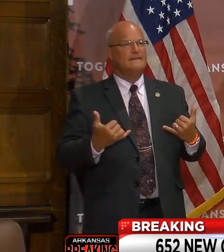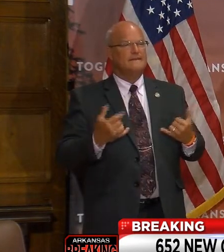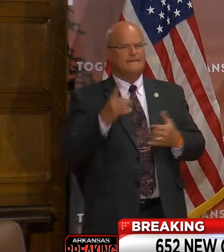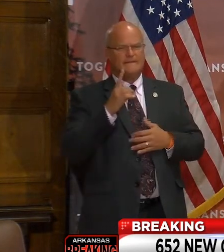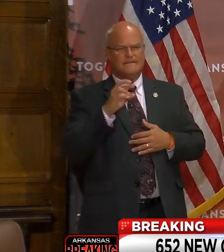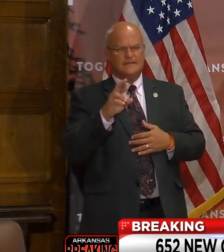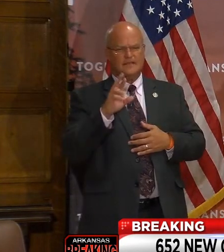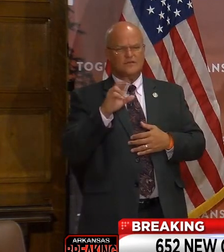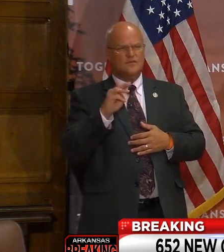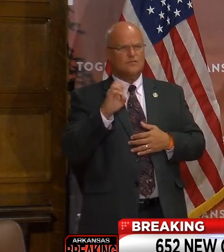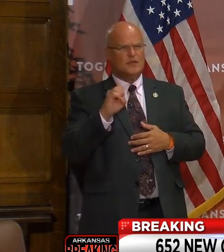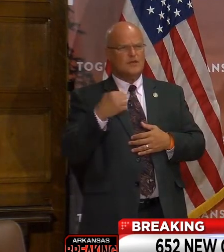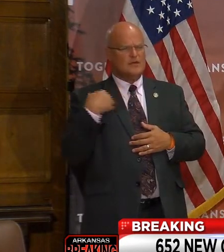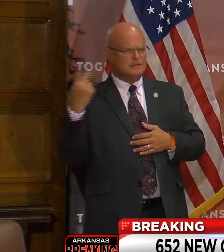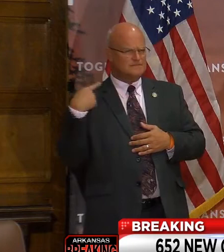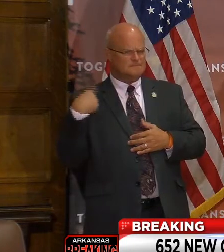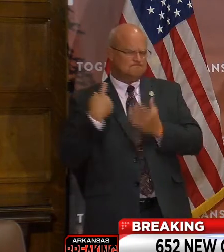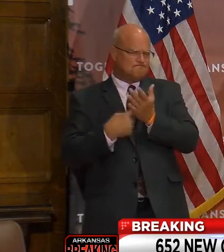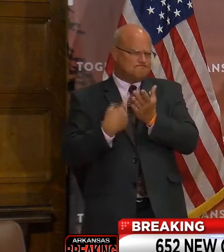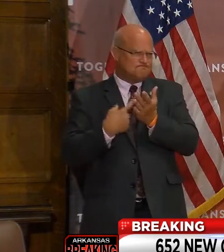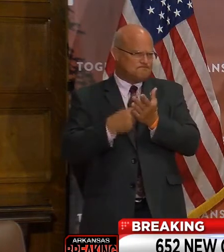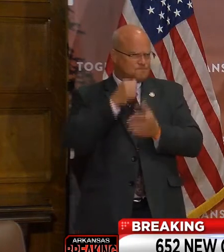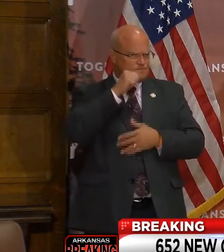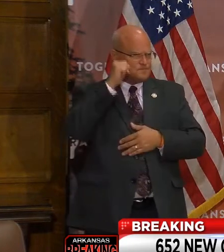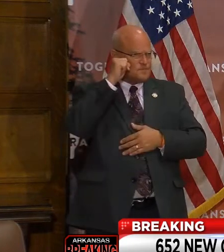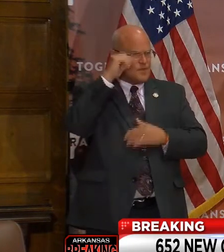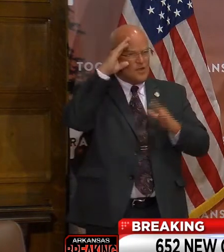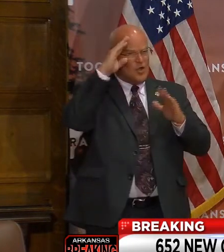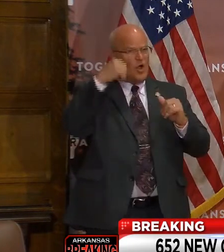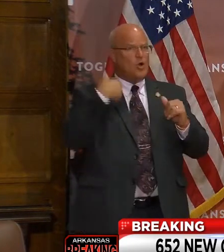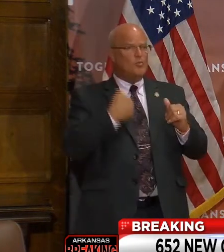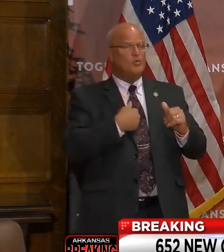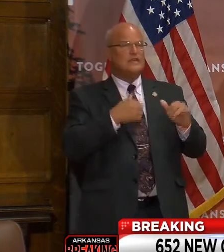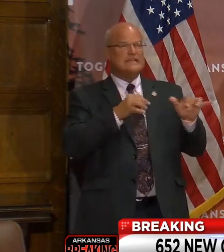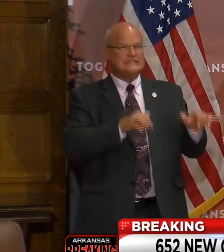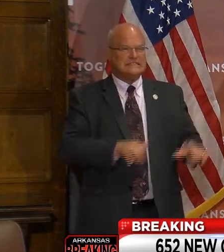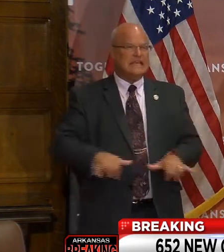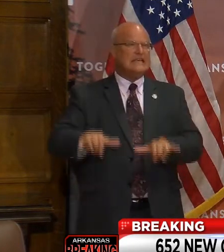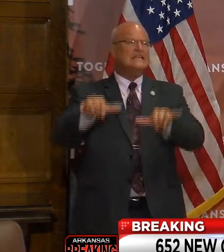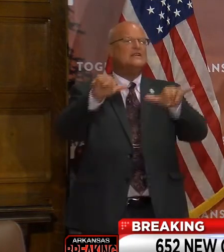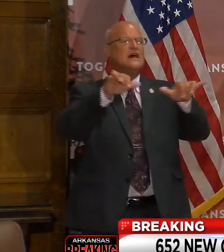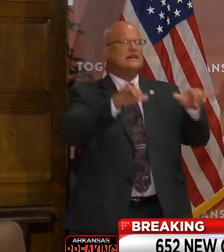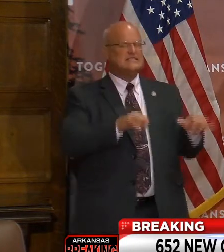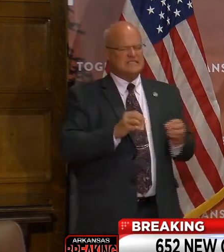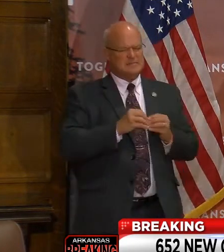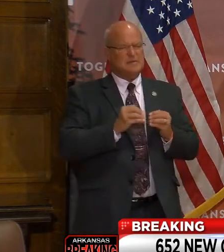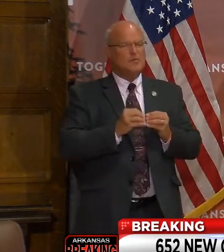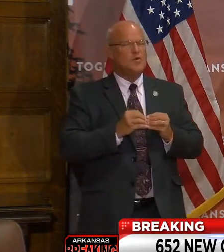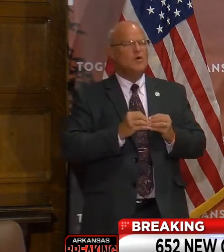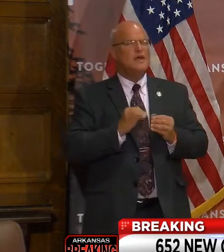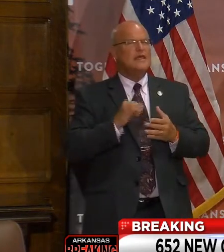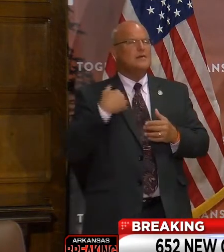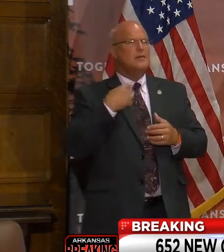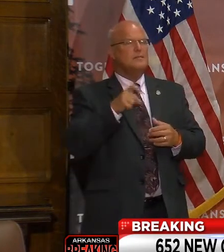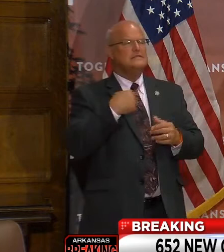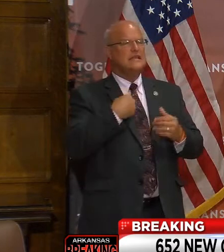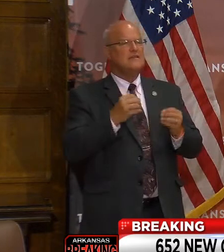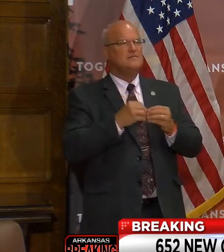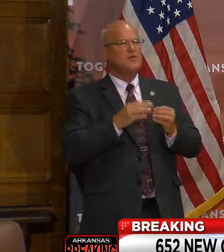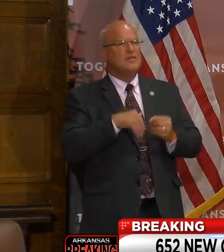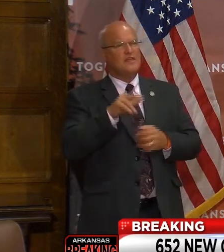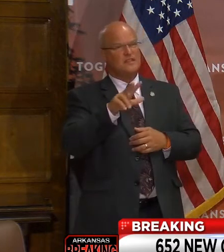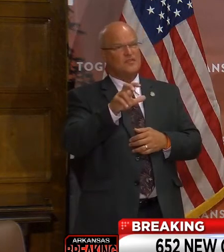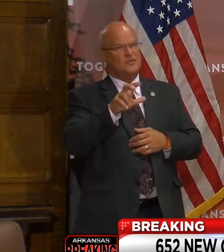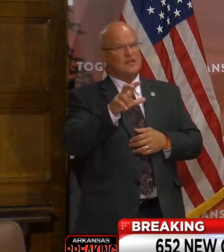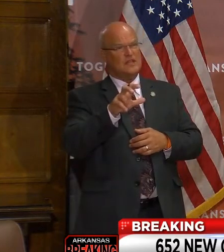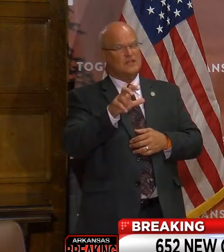Dr. Romero and I talked about this yesterday, and we hope that we can standardize this a little bit, because that means we have to have over